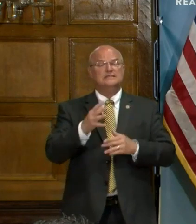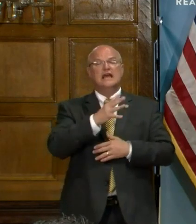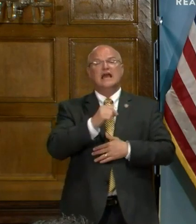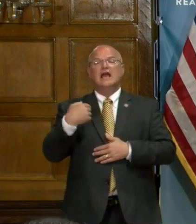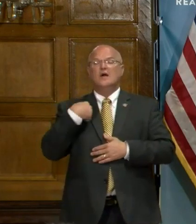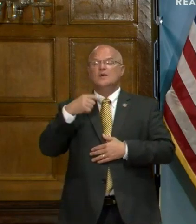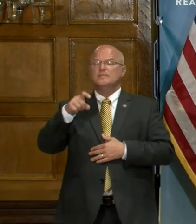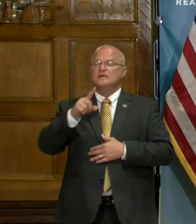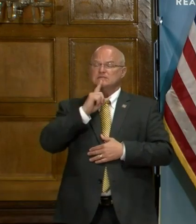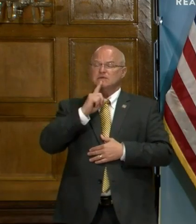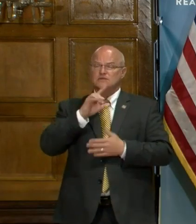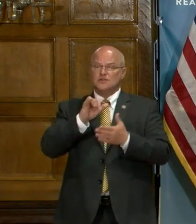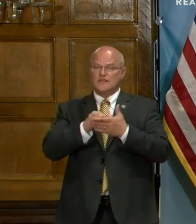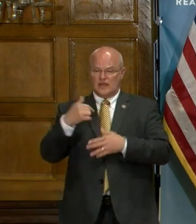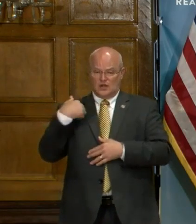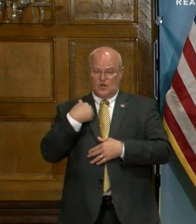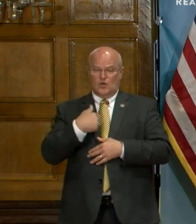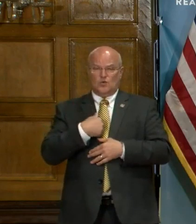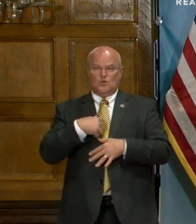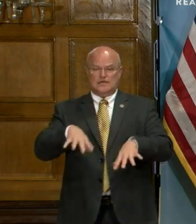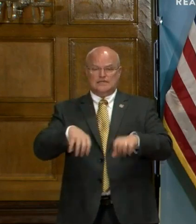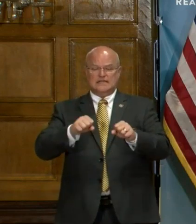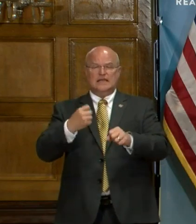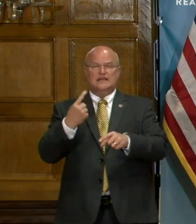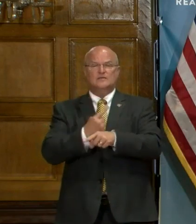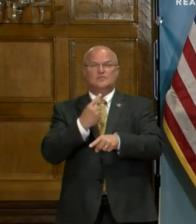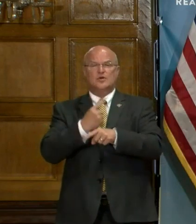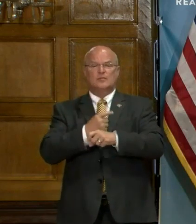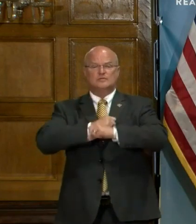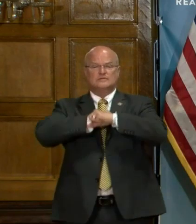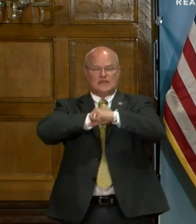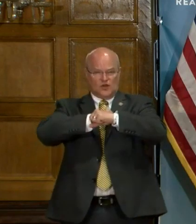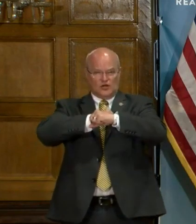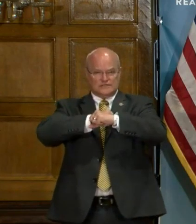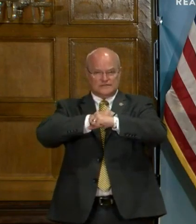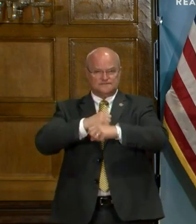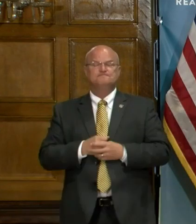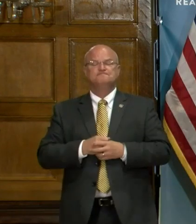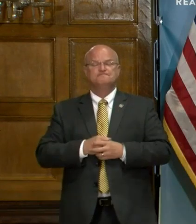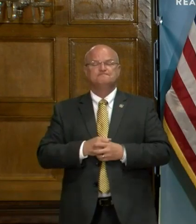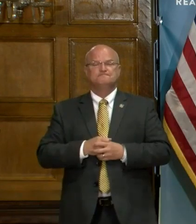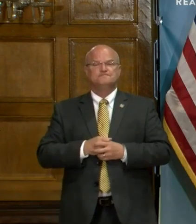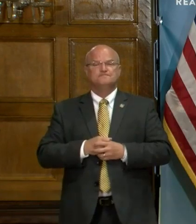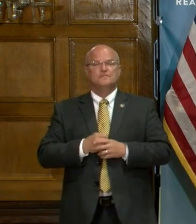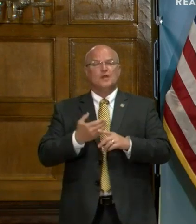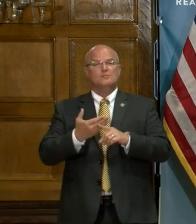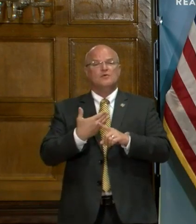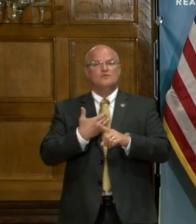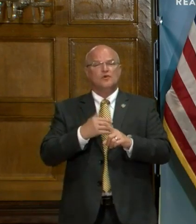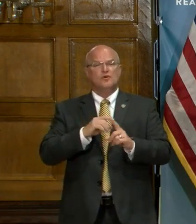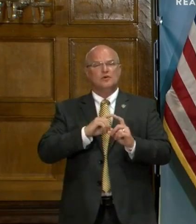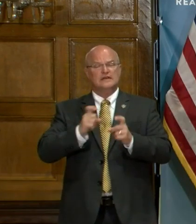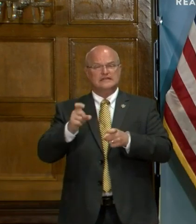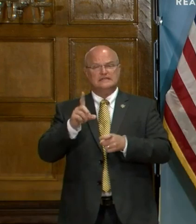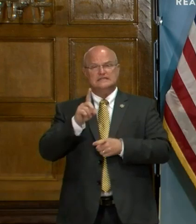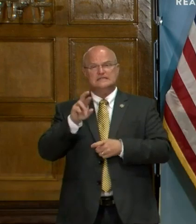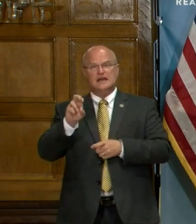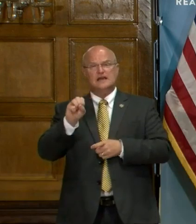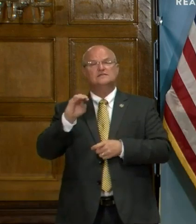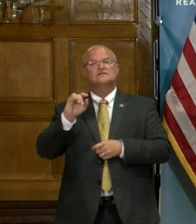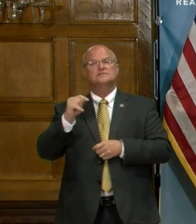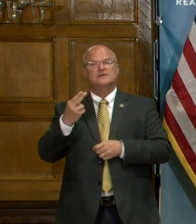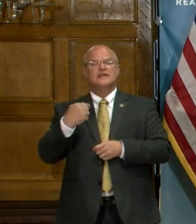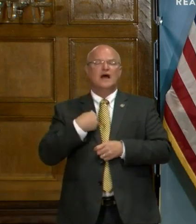and we got to make sure that we take the proper safeguards. And then before I turn it over to Dr. Smith, I did want to